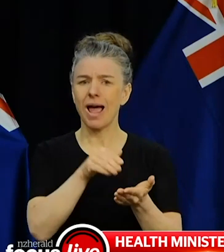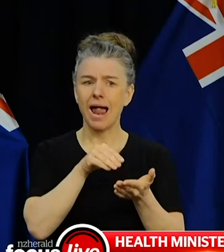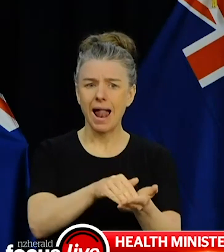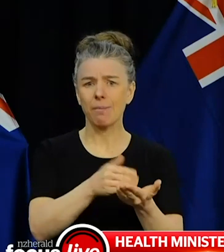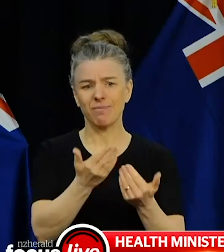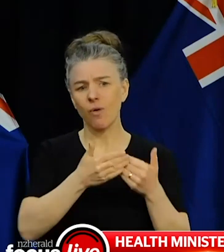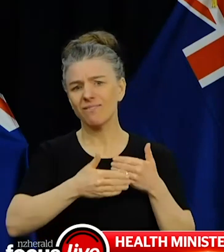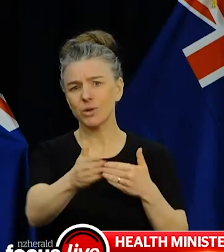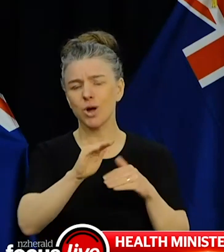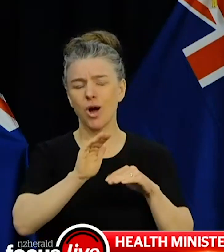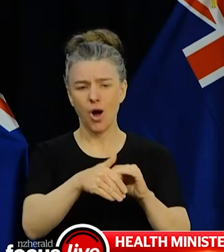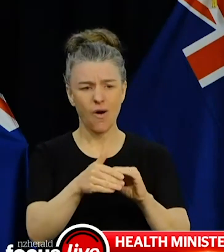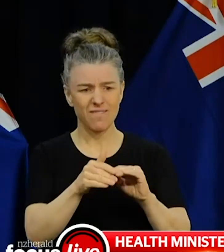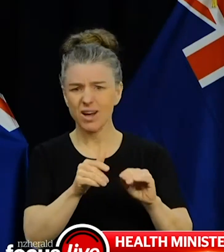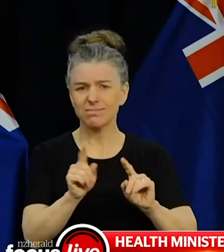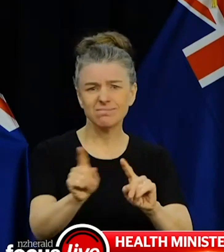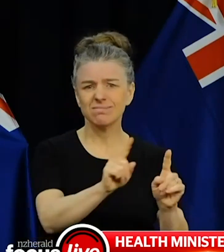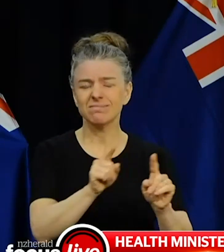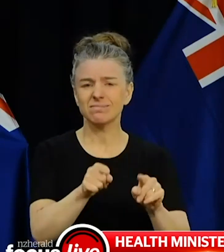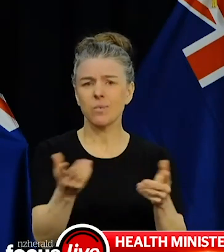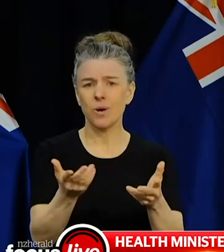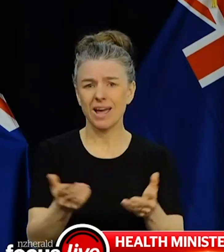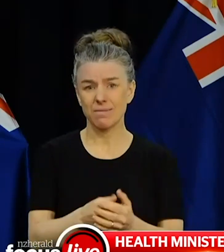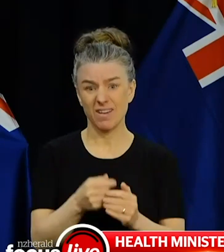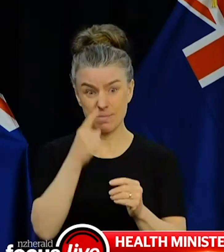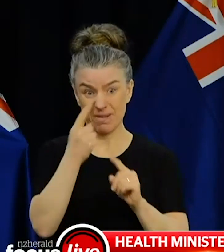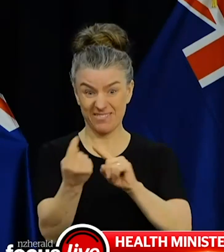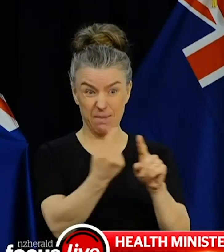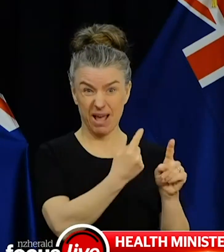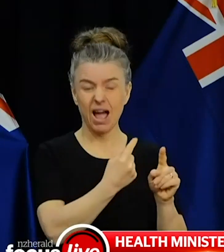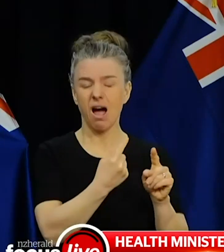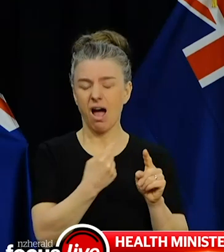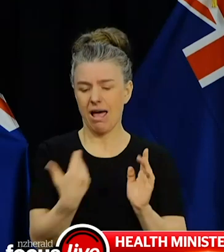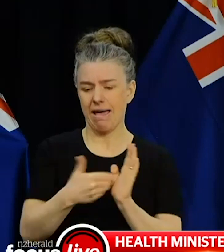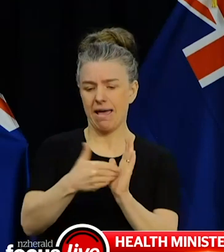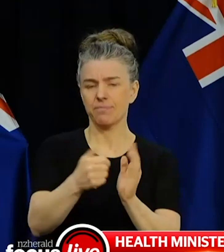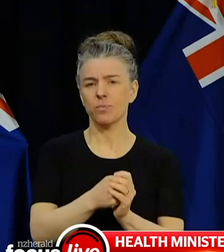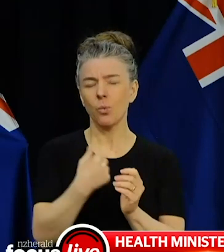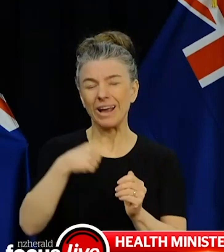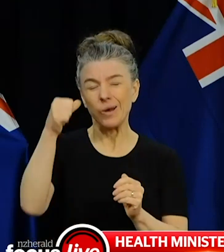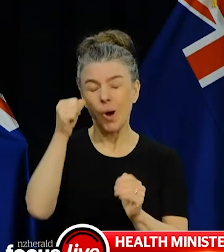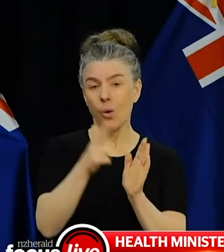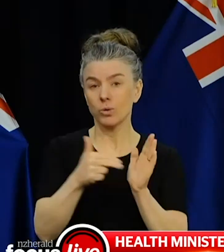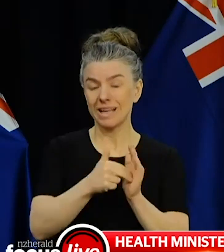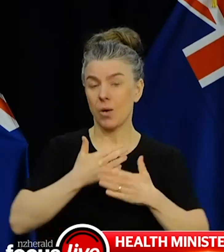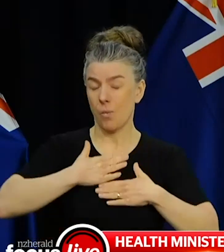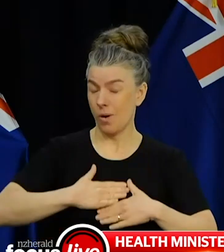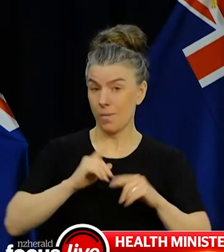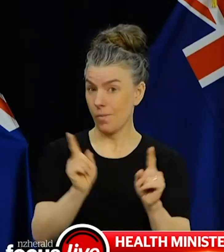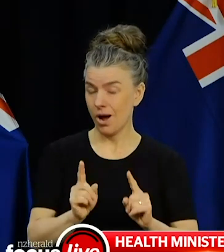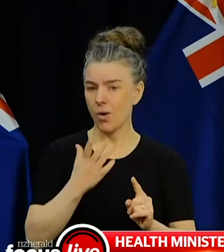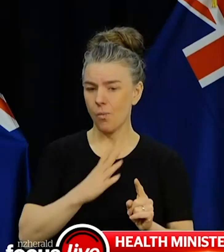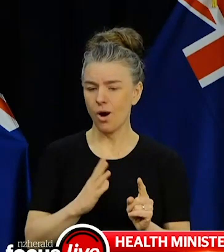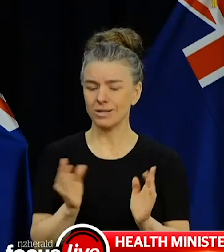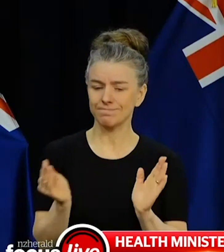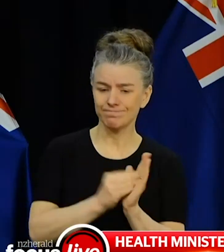in response to feedback from New Zealanders. For example, one of the things that we know Kiwis want to be able to do is